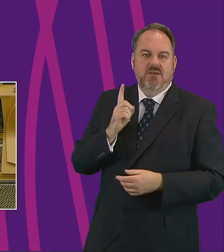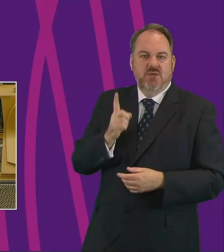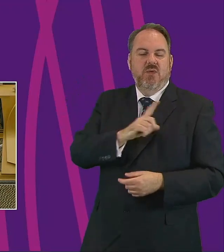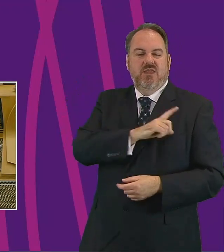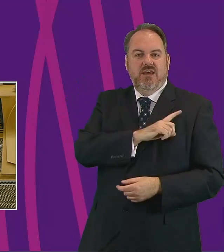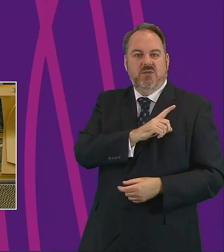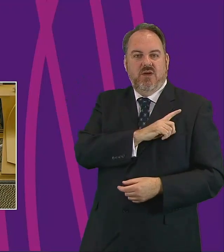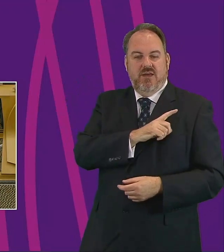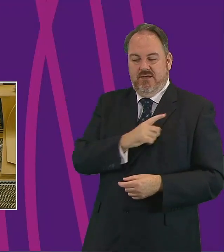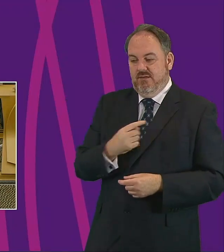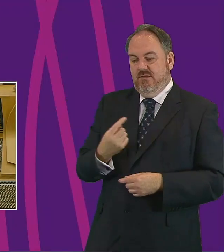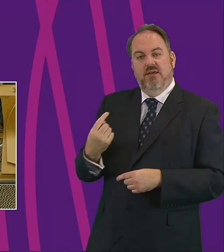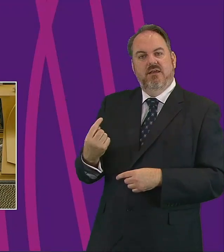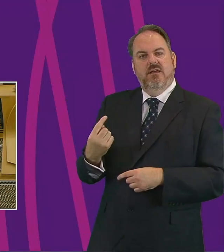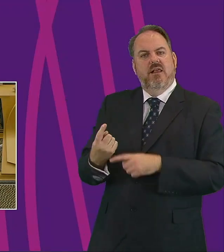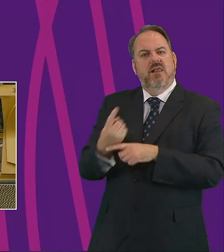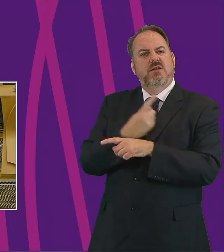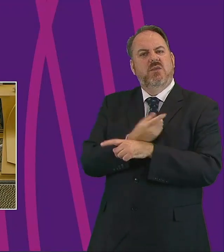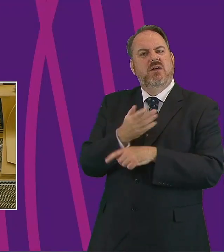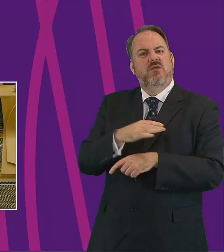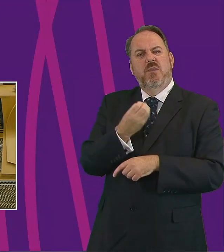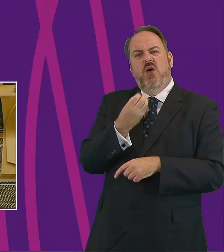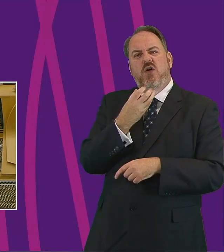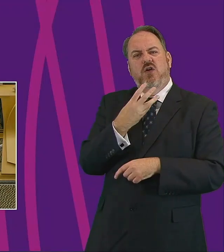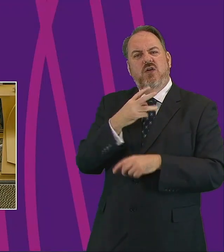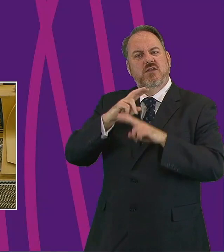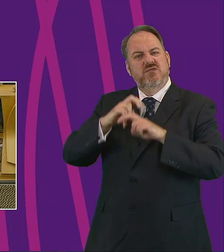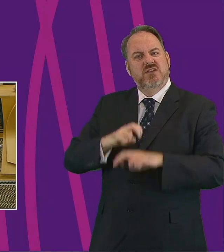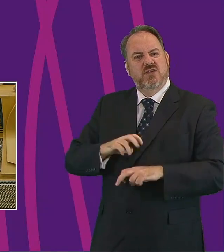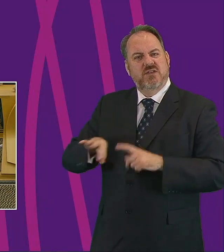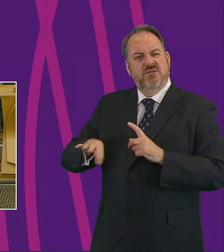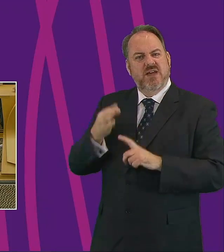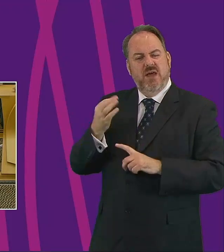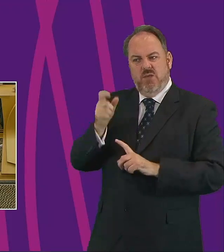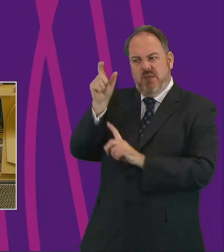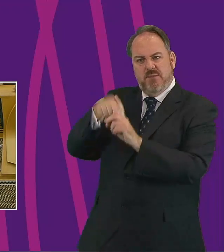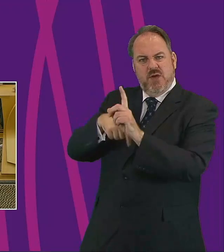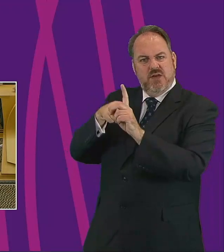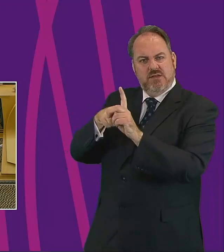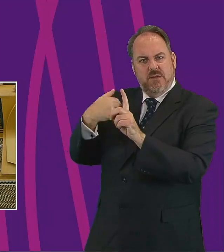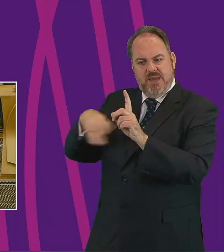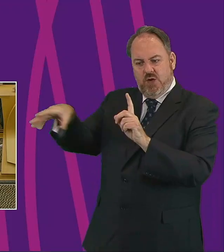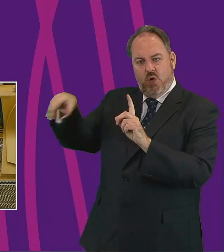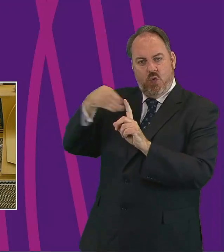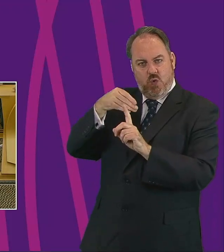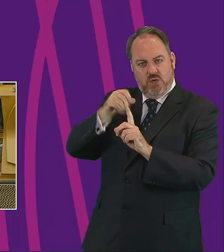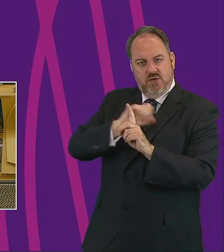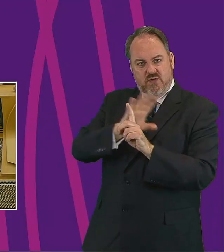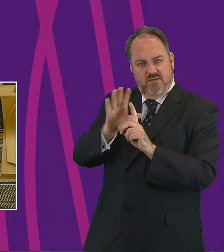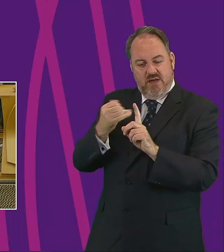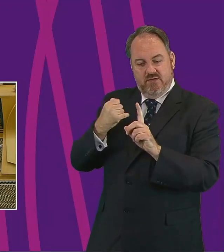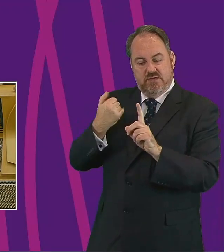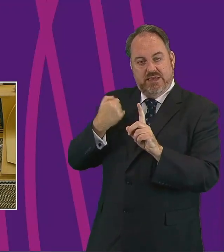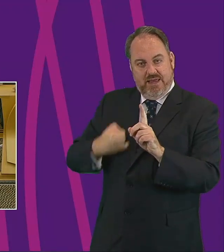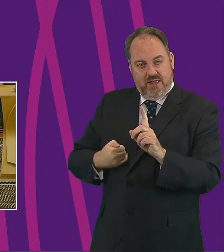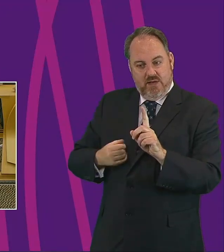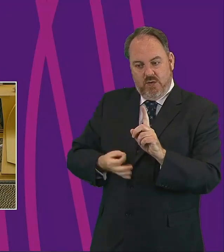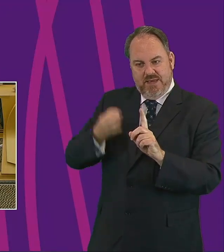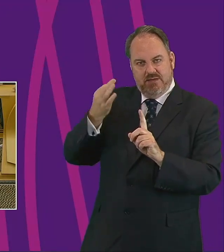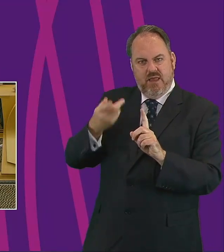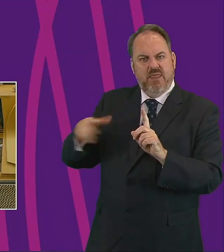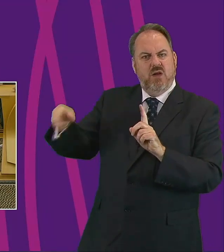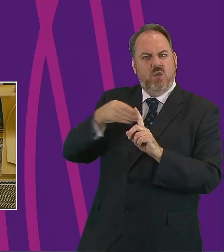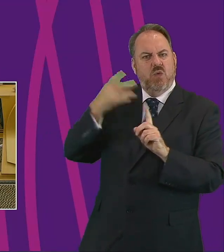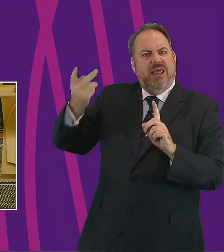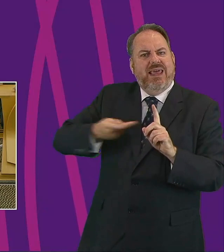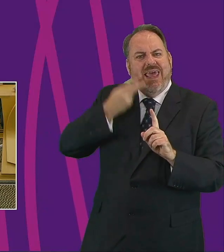earlier this week from Hong Kong was researchers thinking that they may have discovered the first case of reinfection from COVID, which would suggest, and